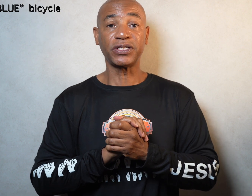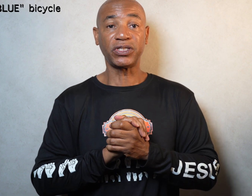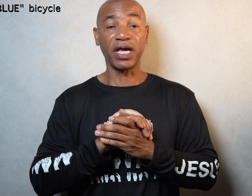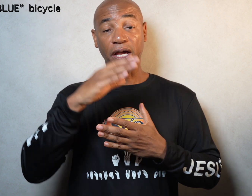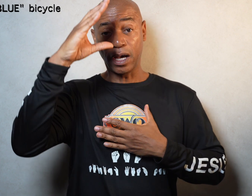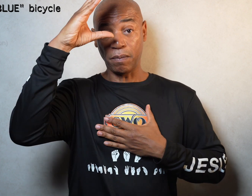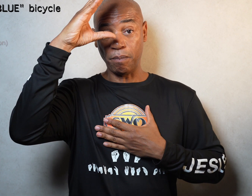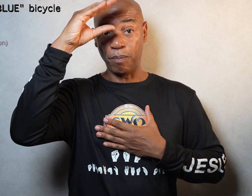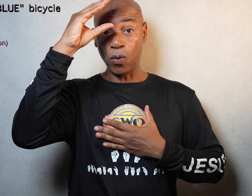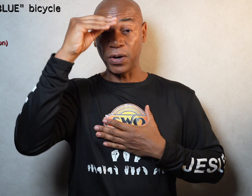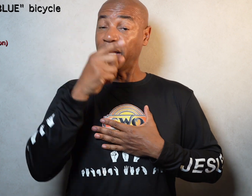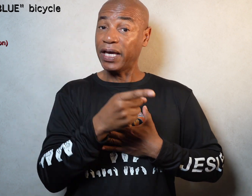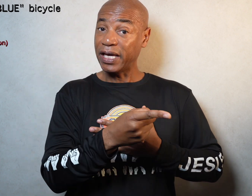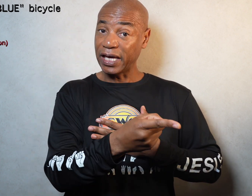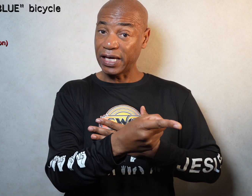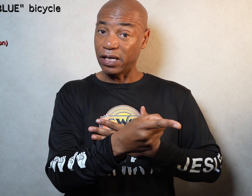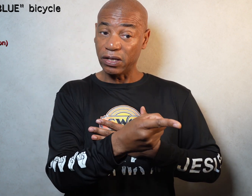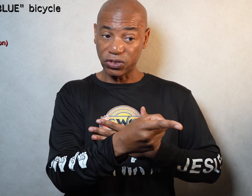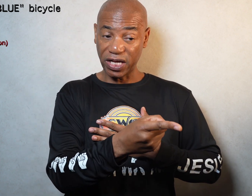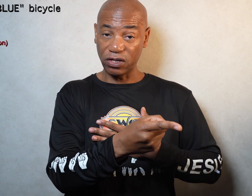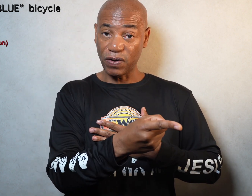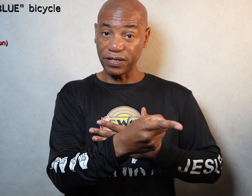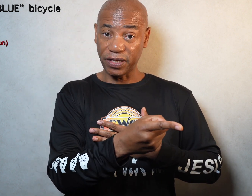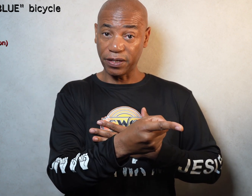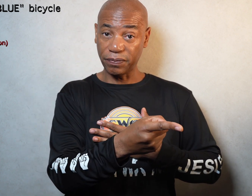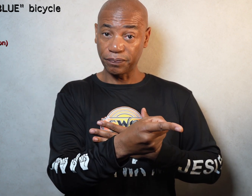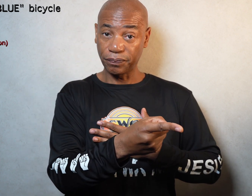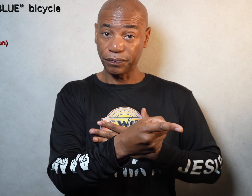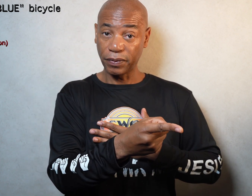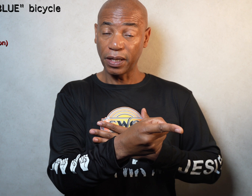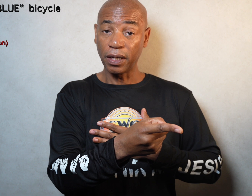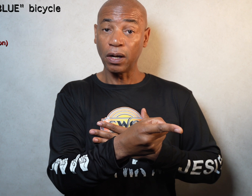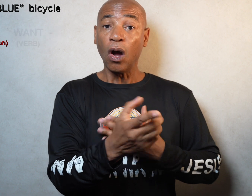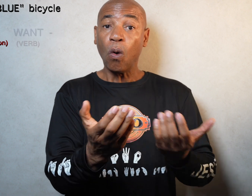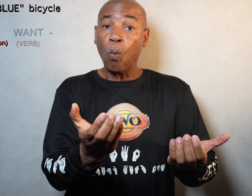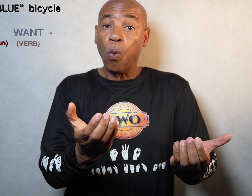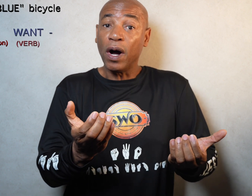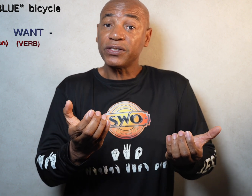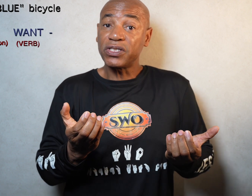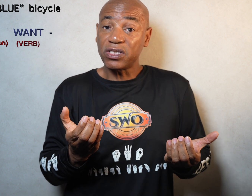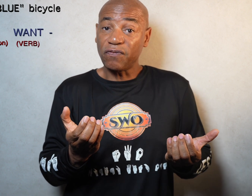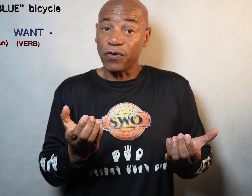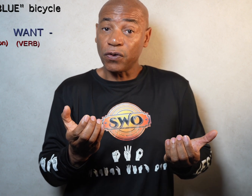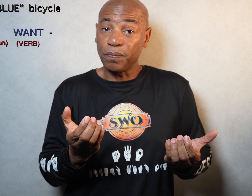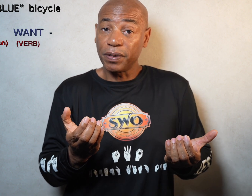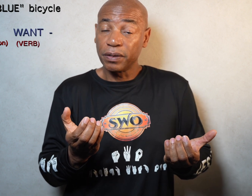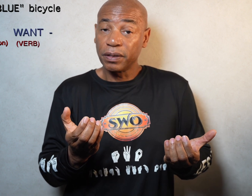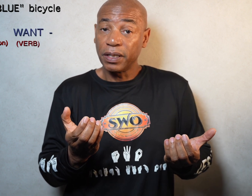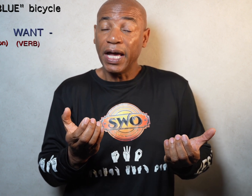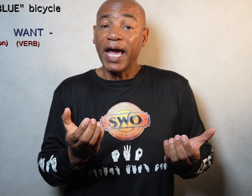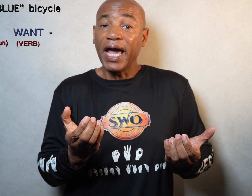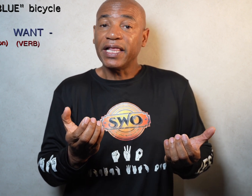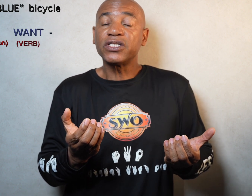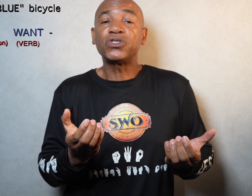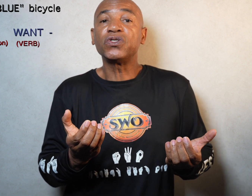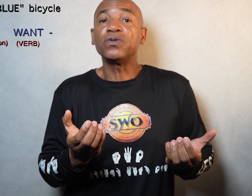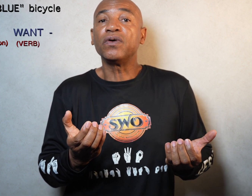say, boy, he is standing right there. Wants is the verb. And let's do